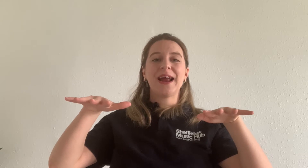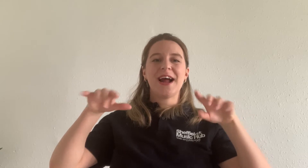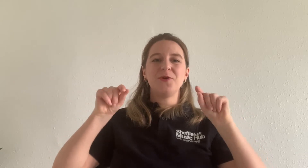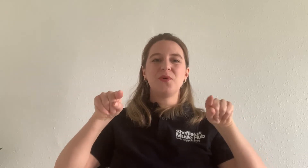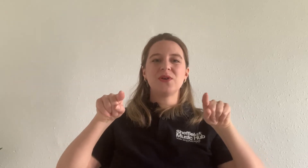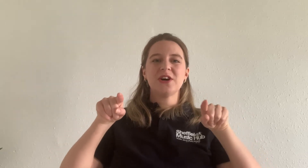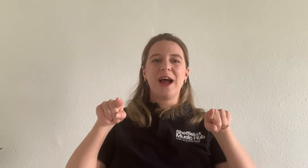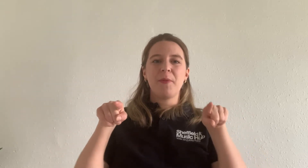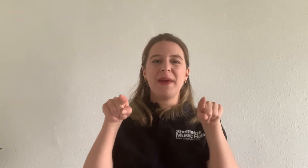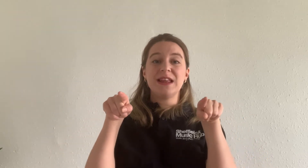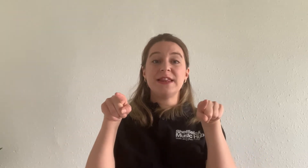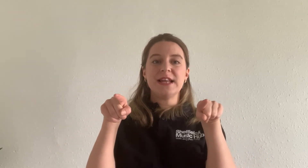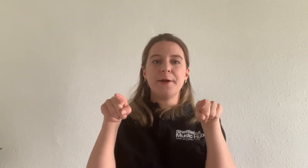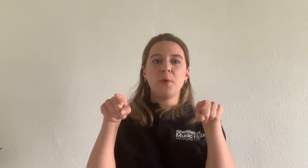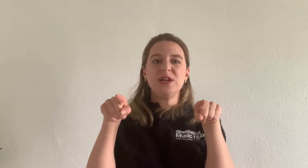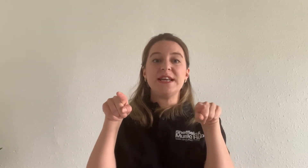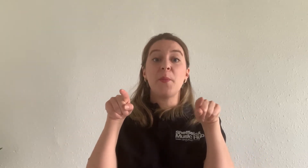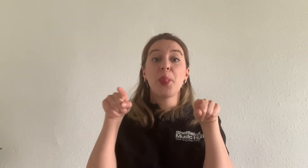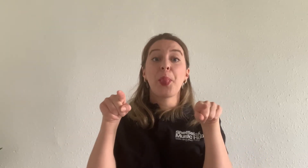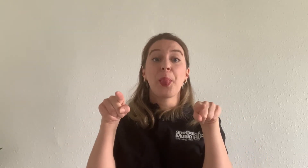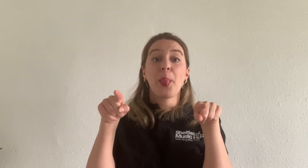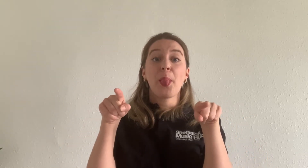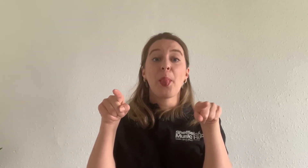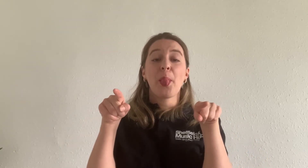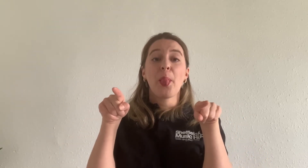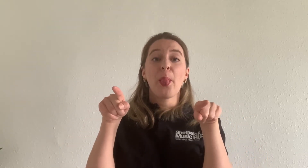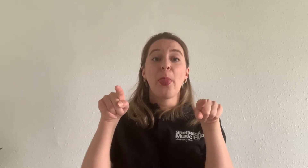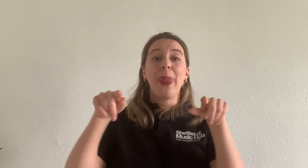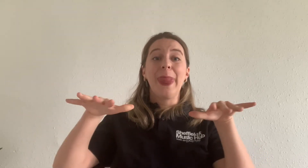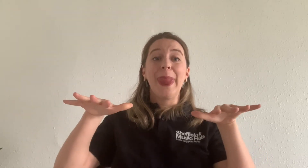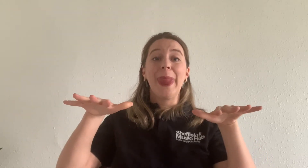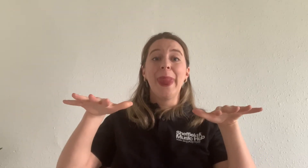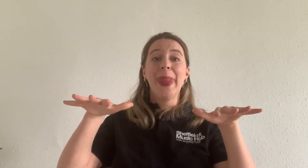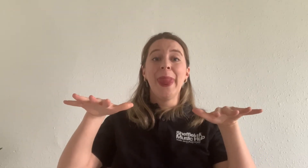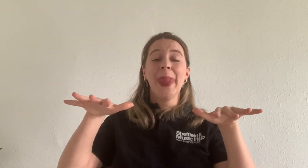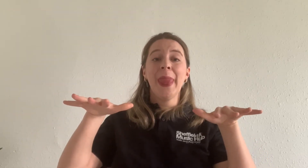Can you point your tongue out but make it thin and pointy? And